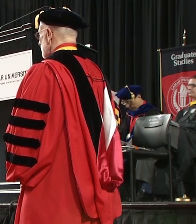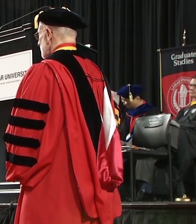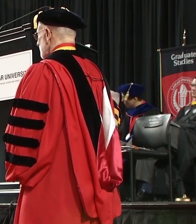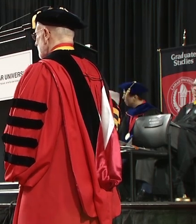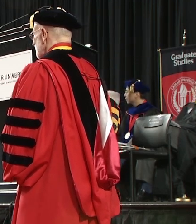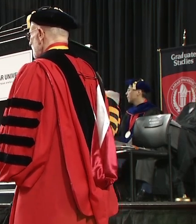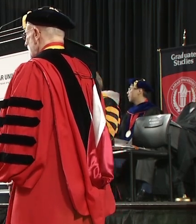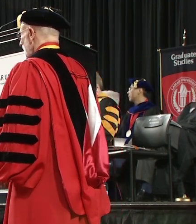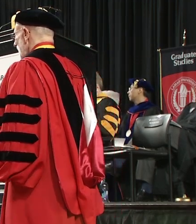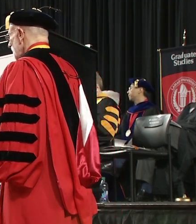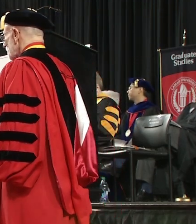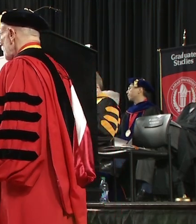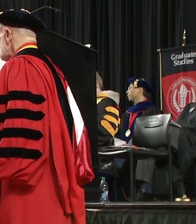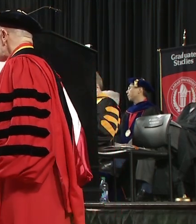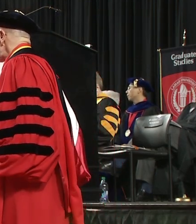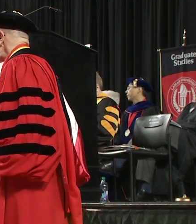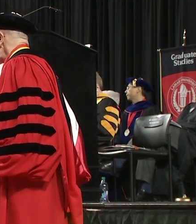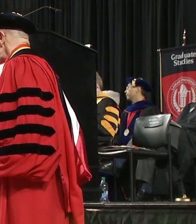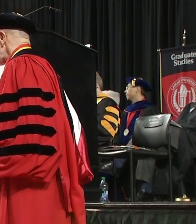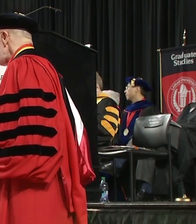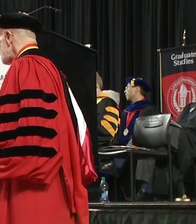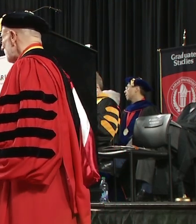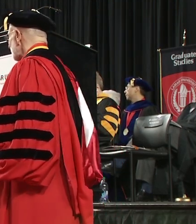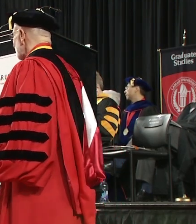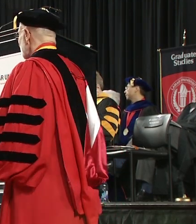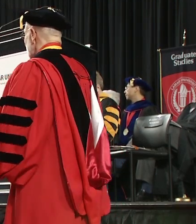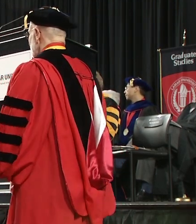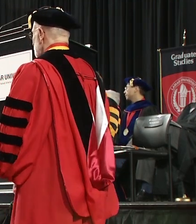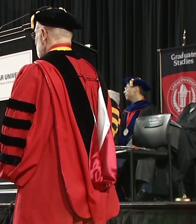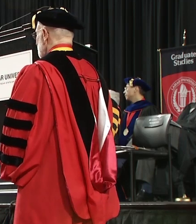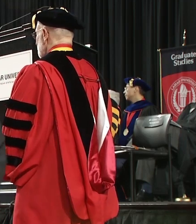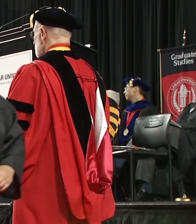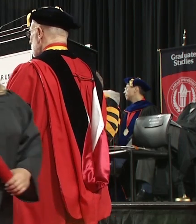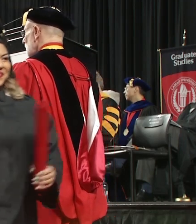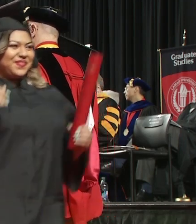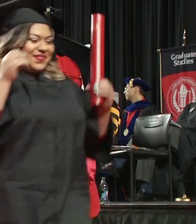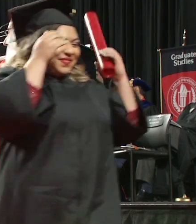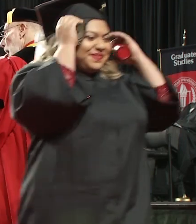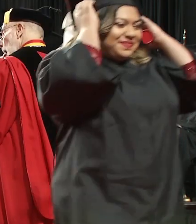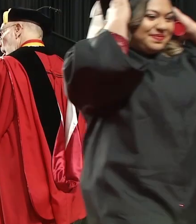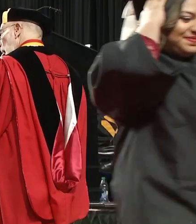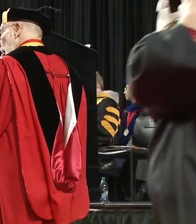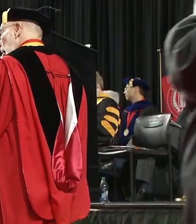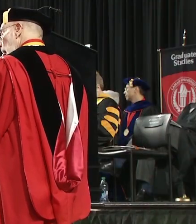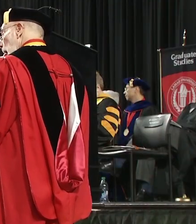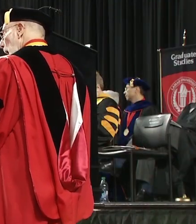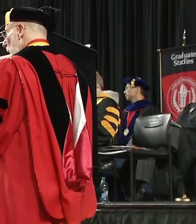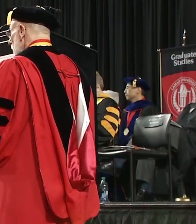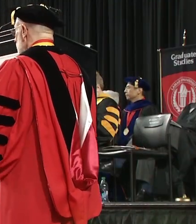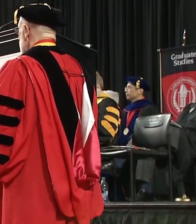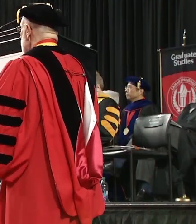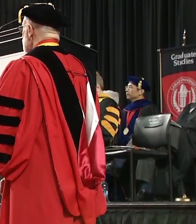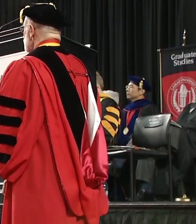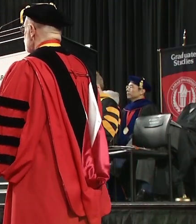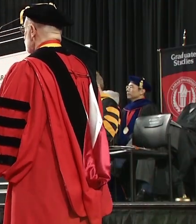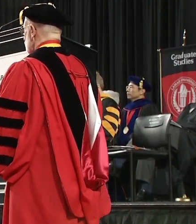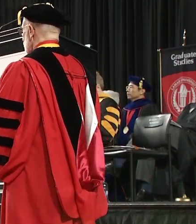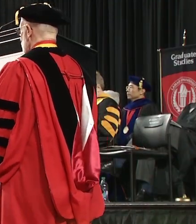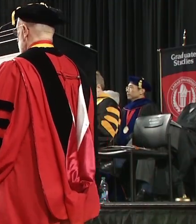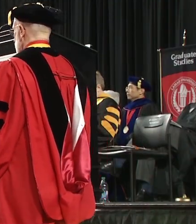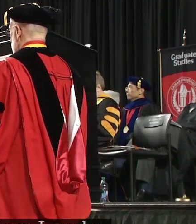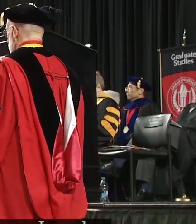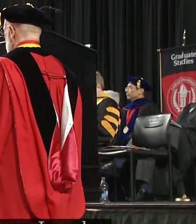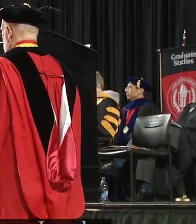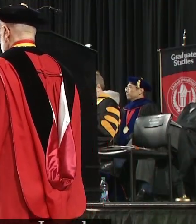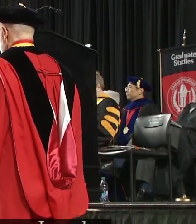For the Bachelor of Music, graduating magna cum laude, Maisie Lee Arnett.